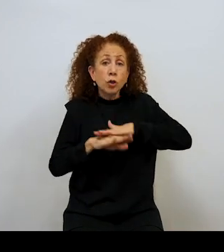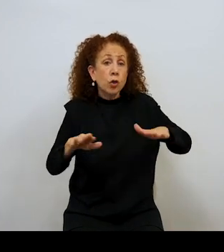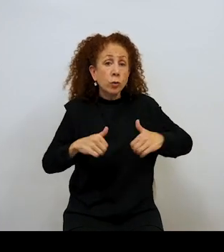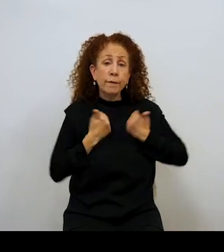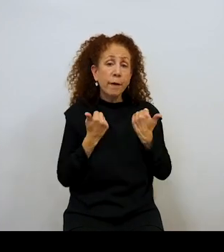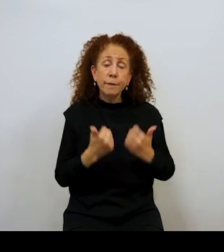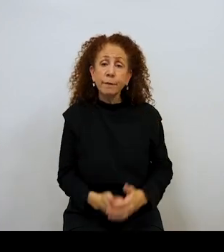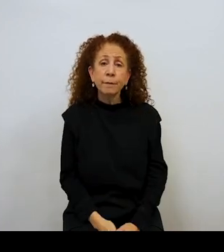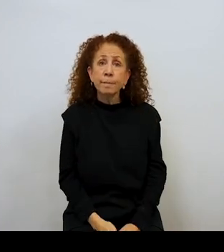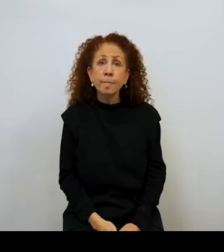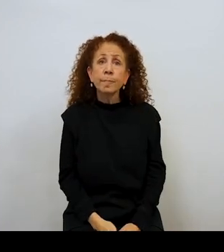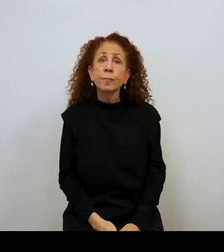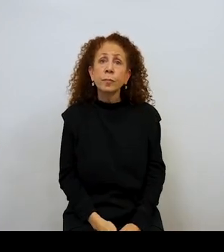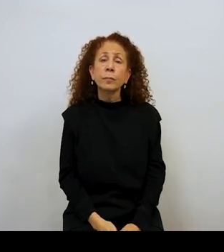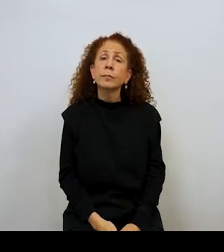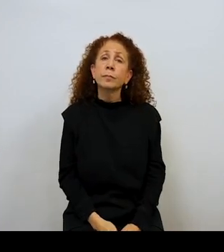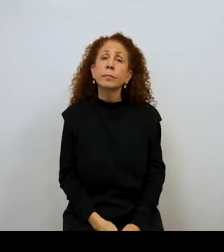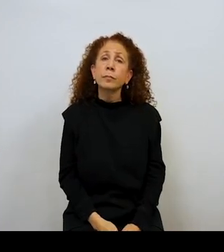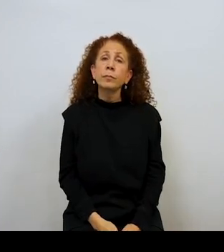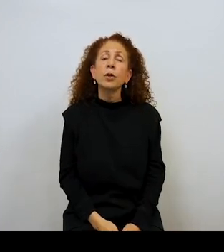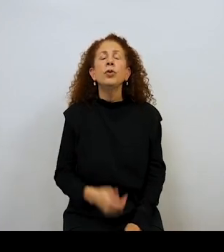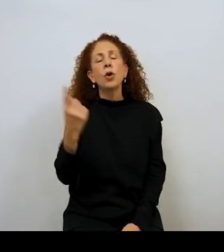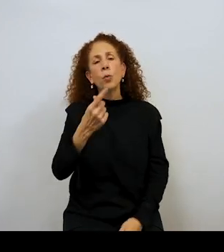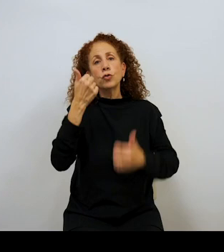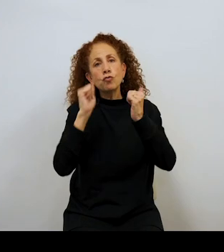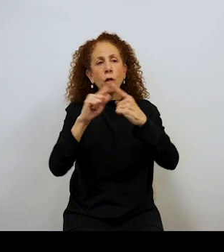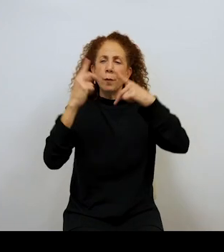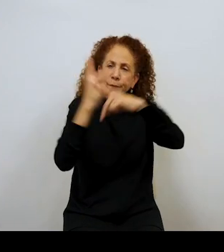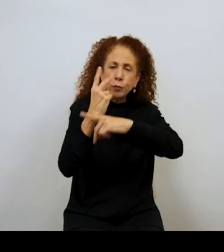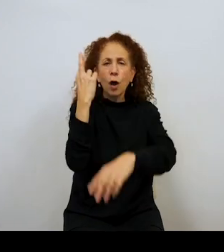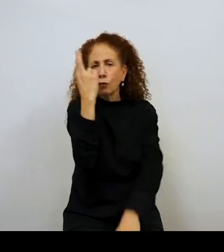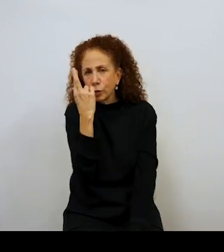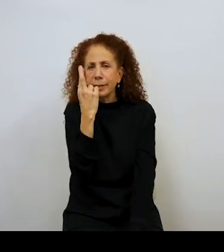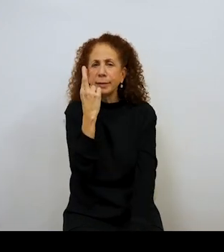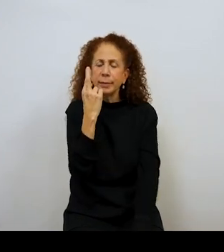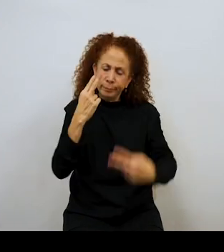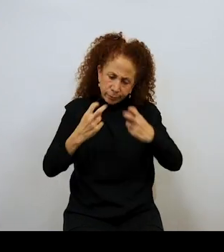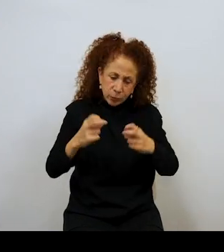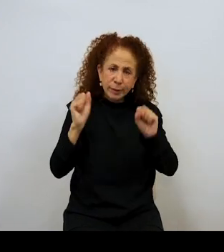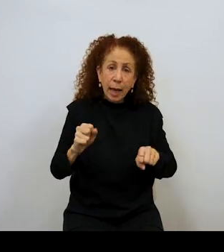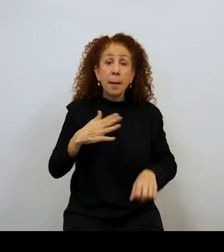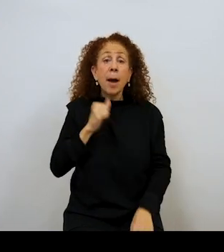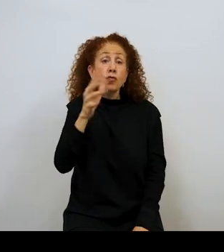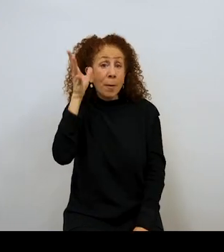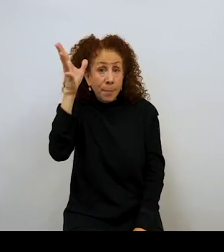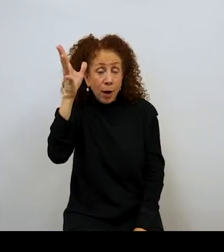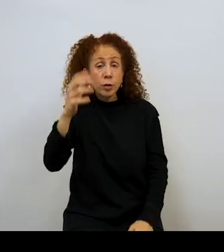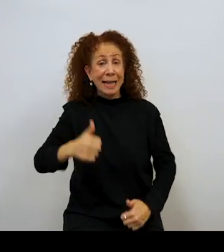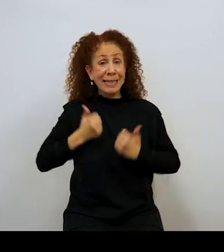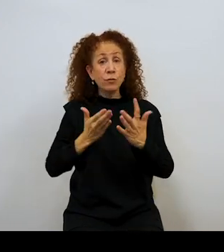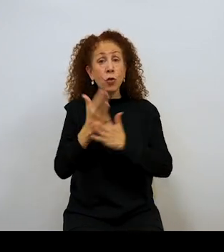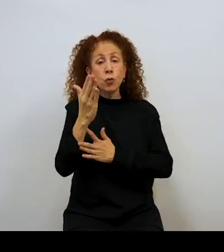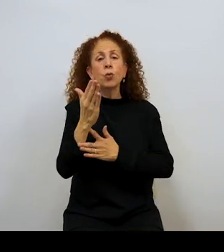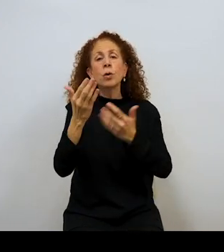Mm-hmm. And maybe in part, you can always try and work out the reasons. And, my grandparents lived through partition,